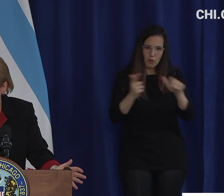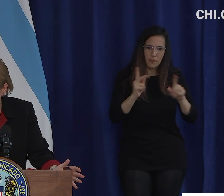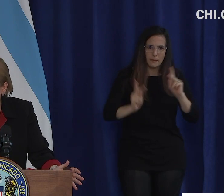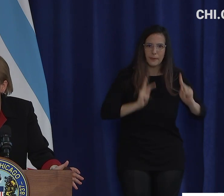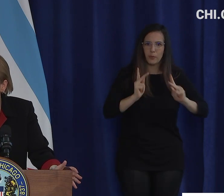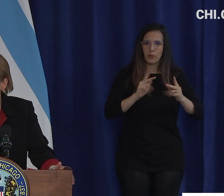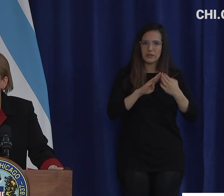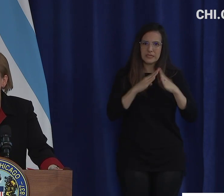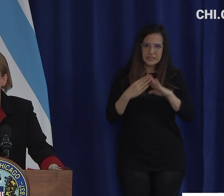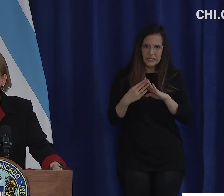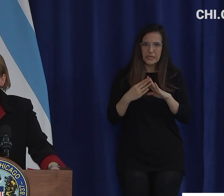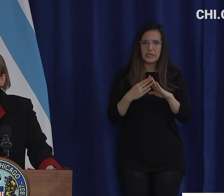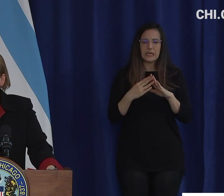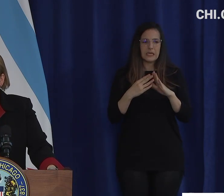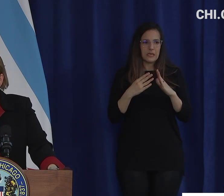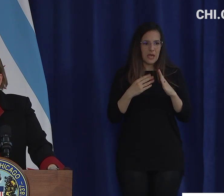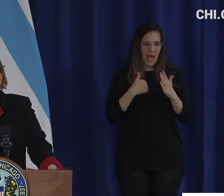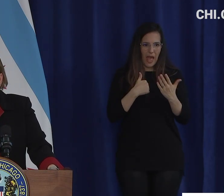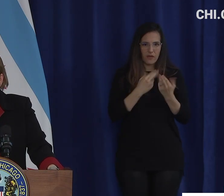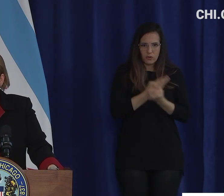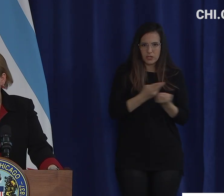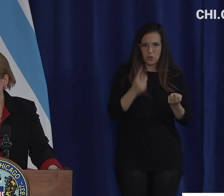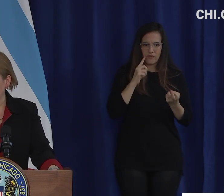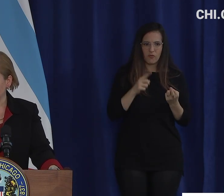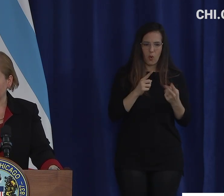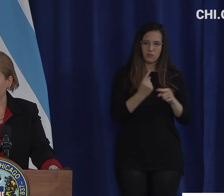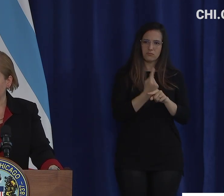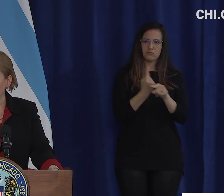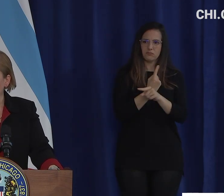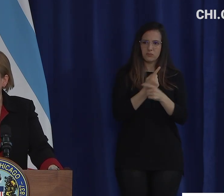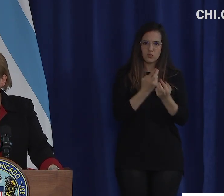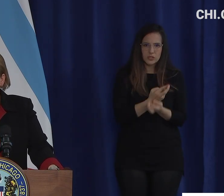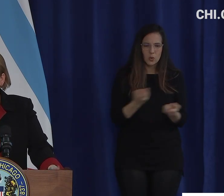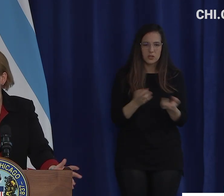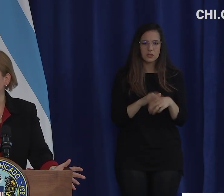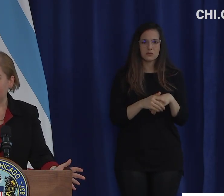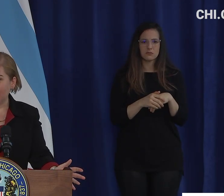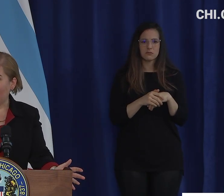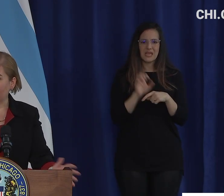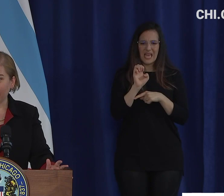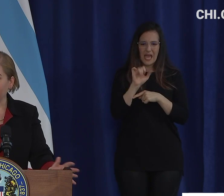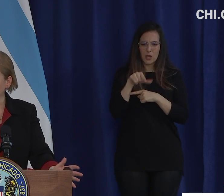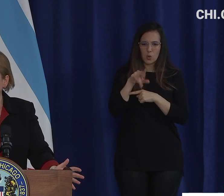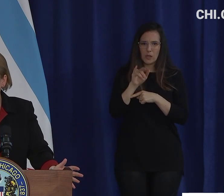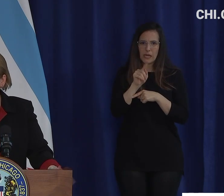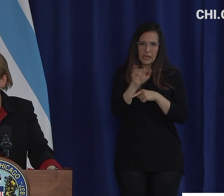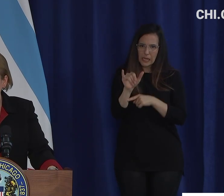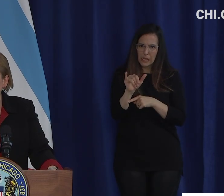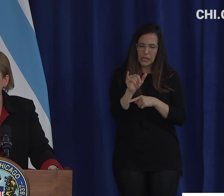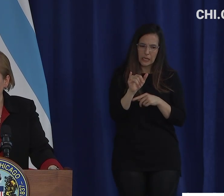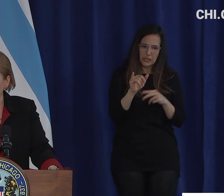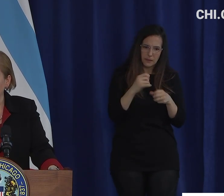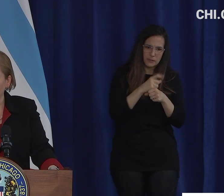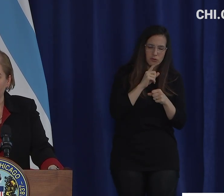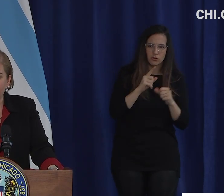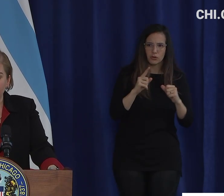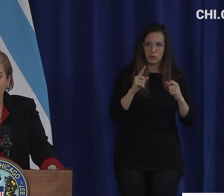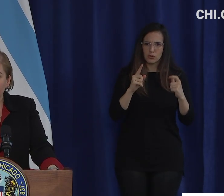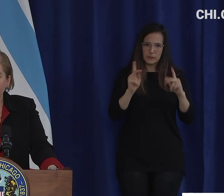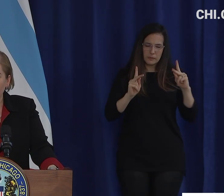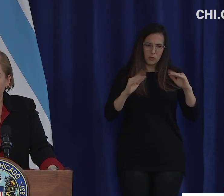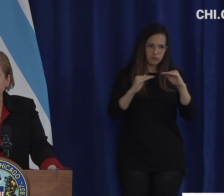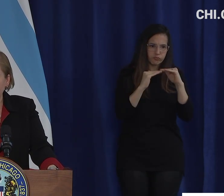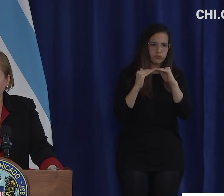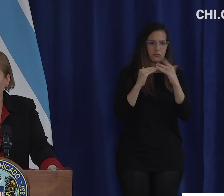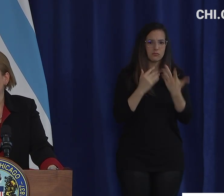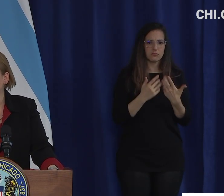thought about equity within that. We've thought about data, certainly. Where do we see higher levels of children, in particular with